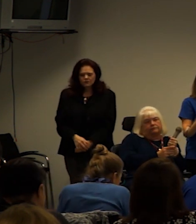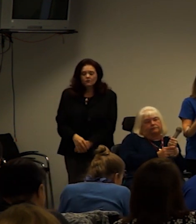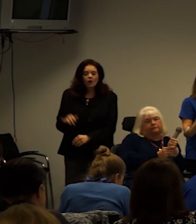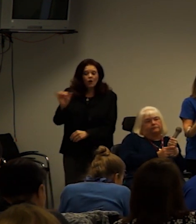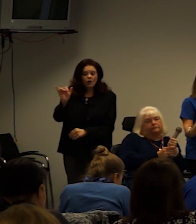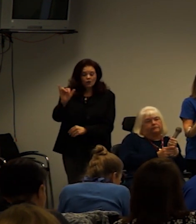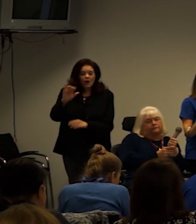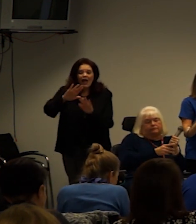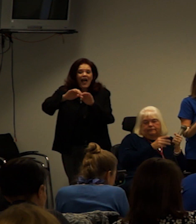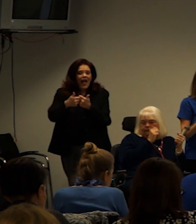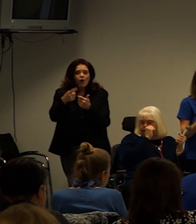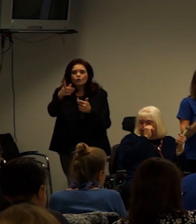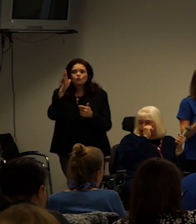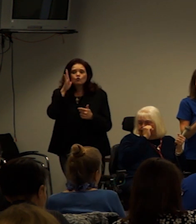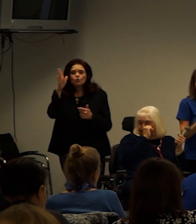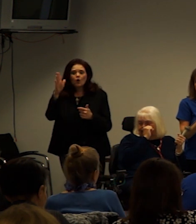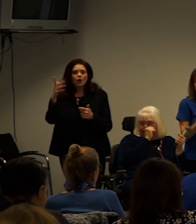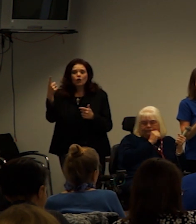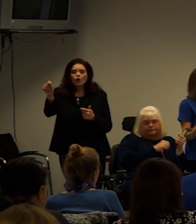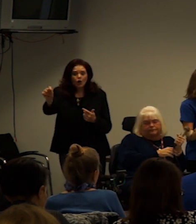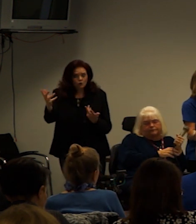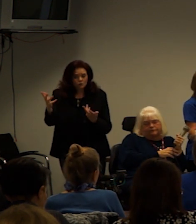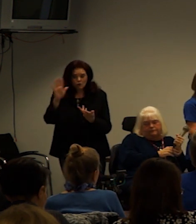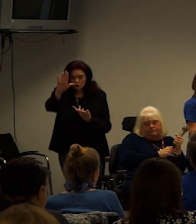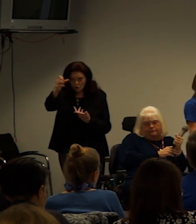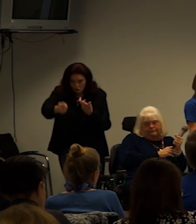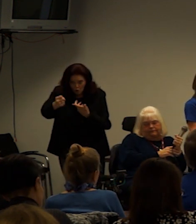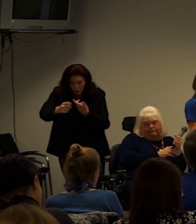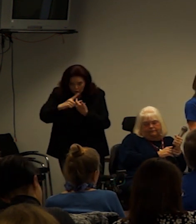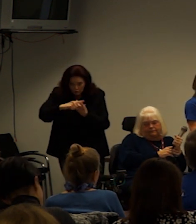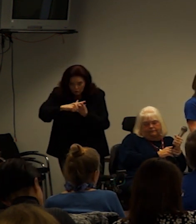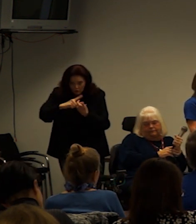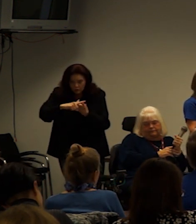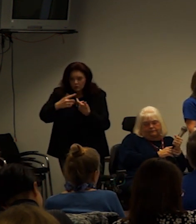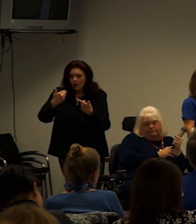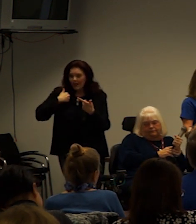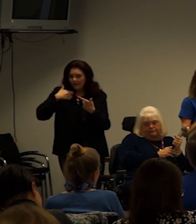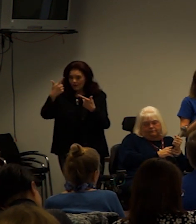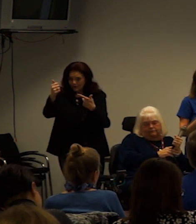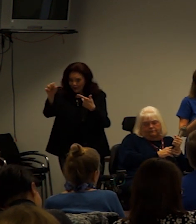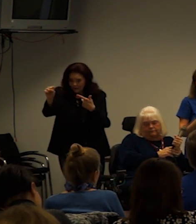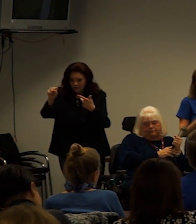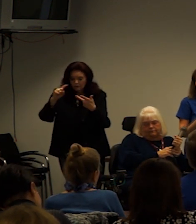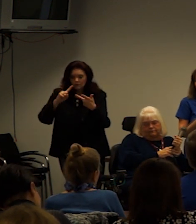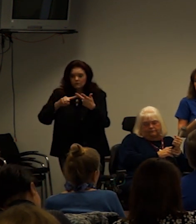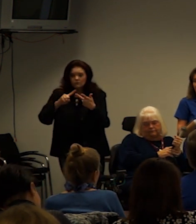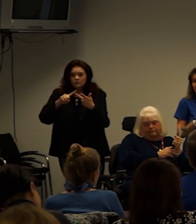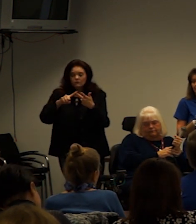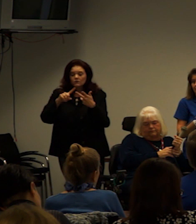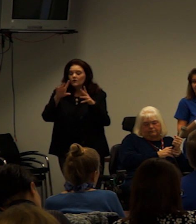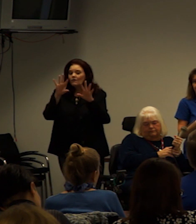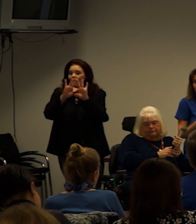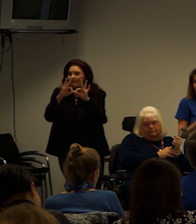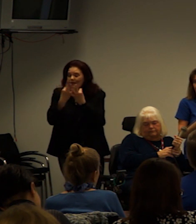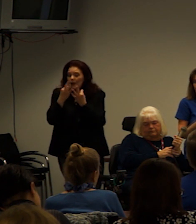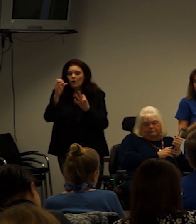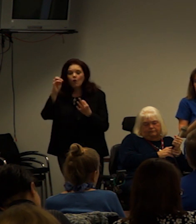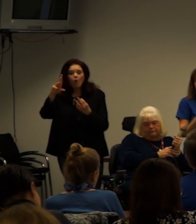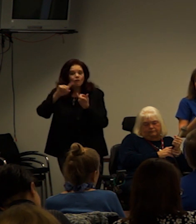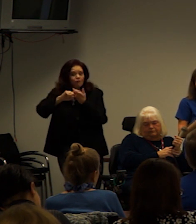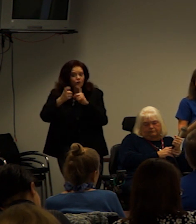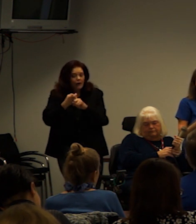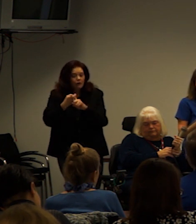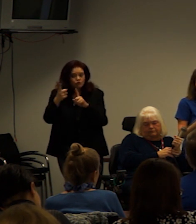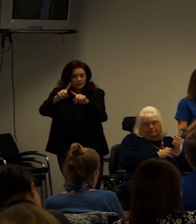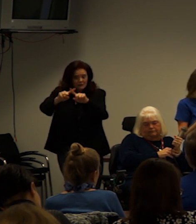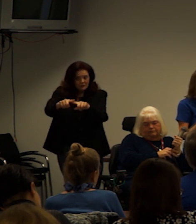car? If so, do you have gas in it? Are you going with a family member or a friend? If